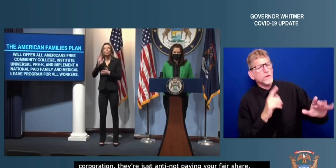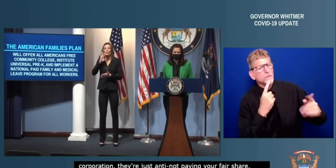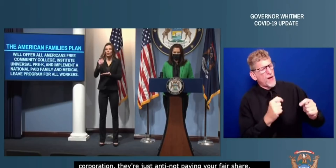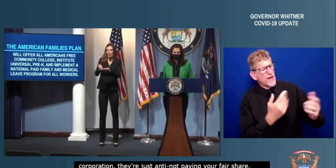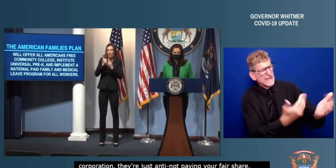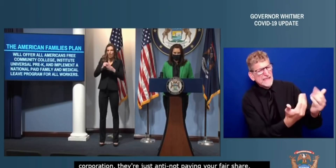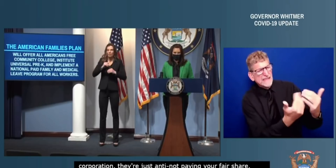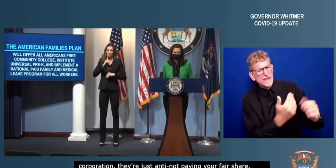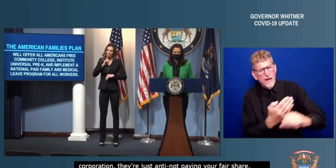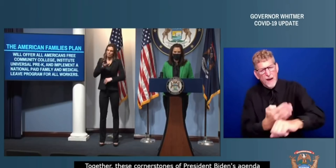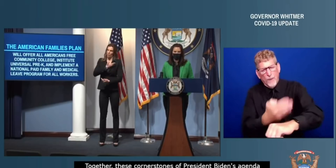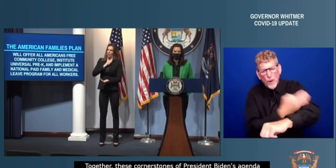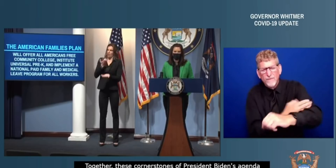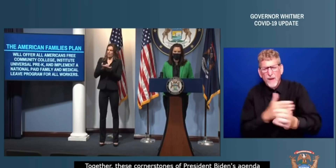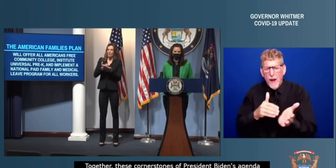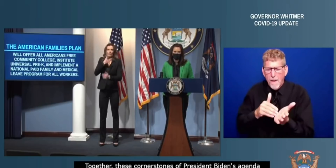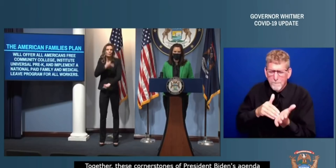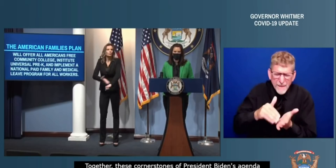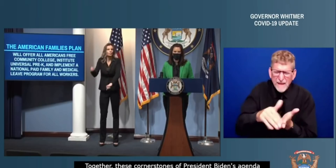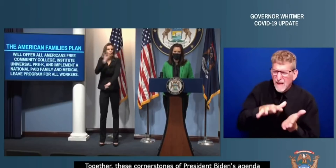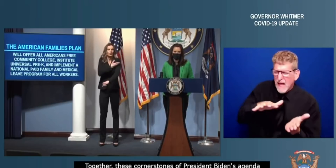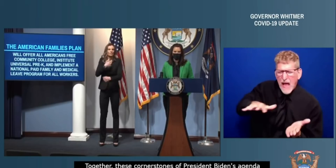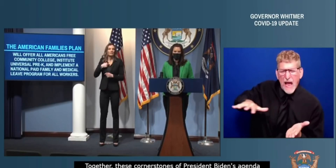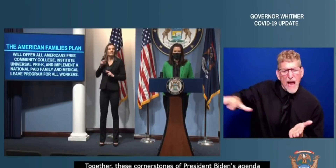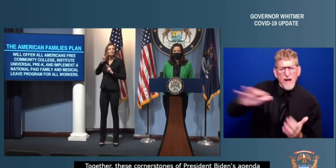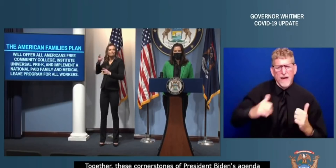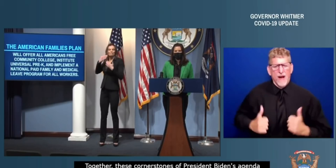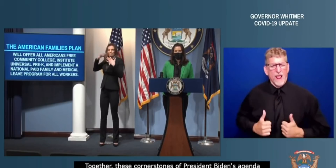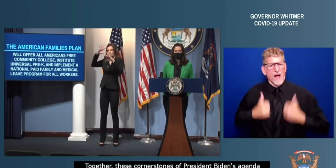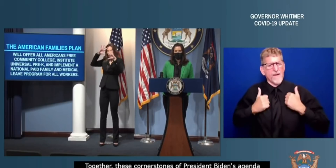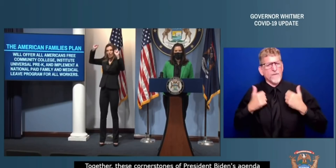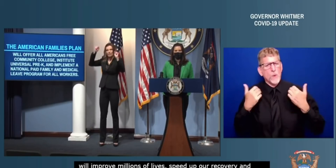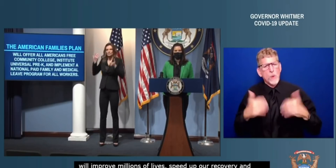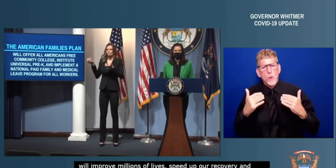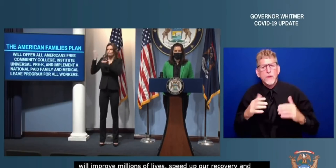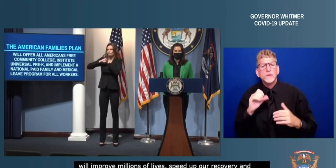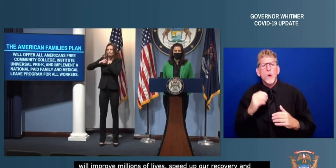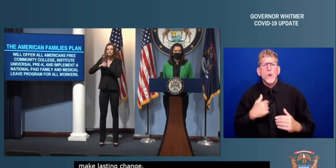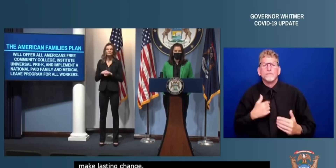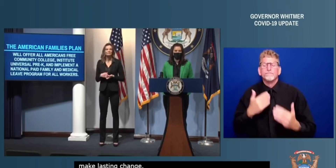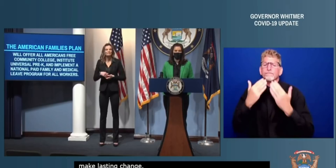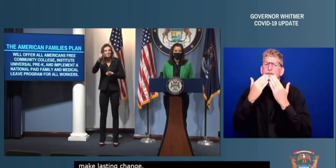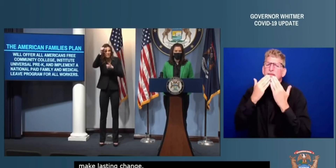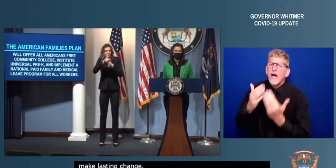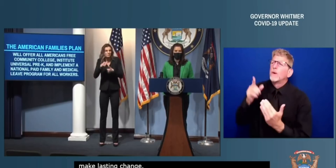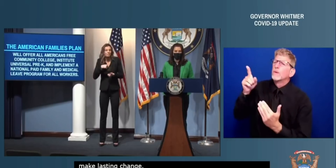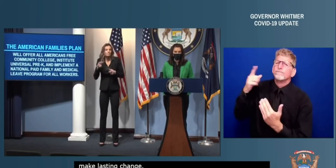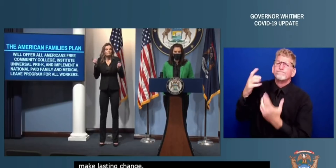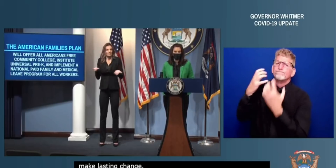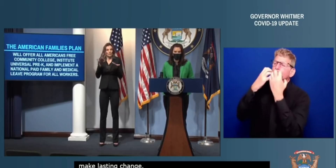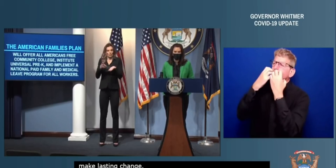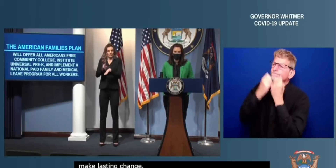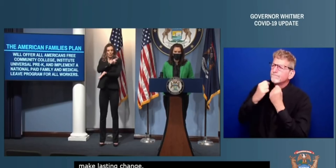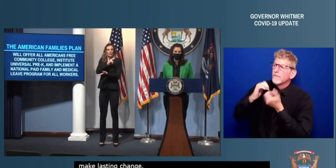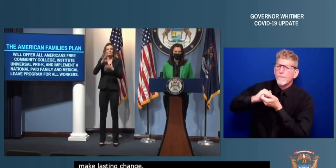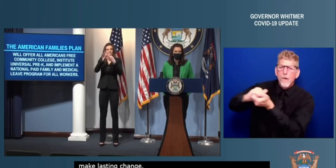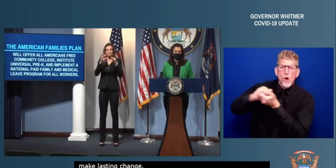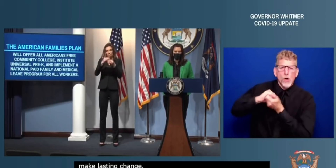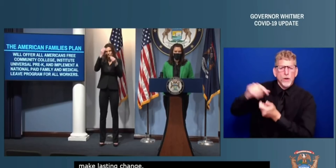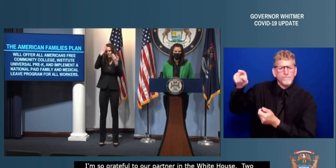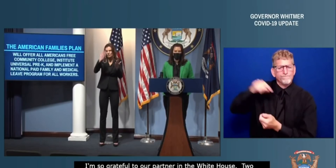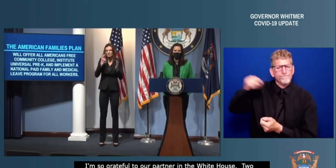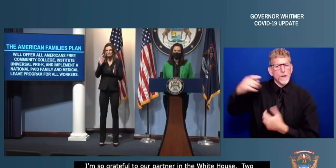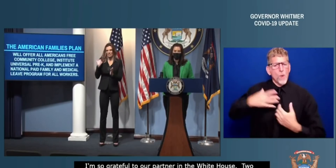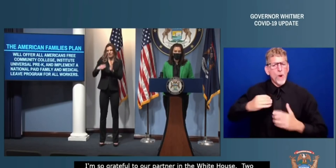change. I'm so grateful to our partner in the White House. 2 weeks ago, I stood where we are, and we were facing a spike in COVID